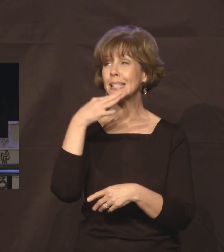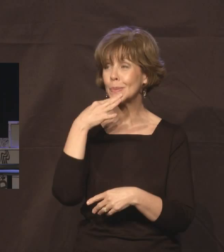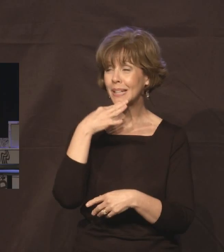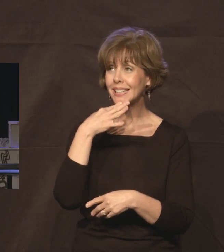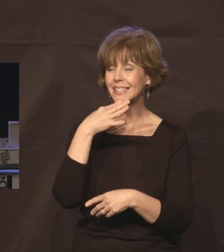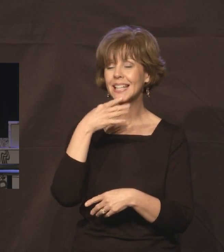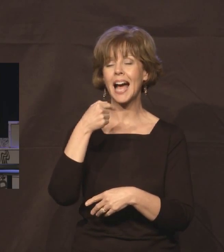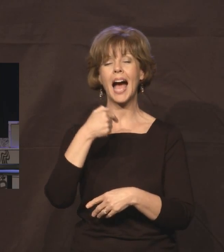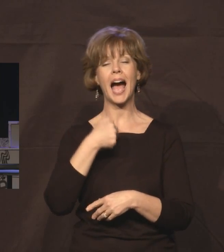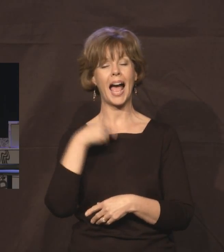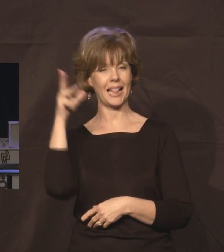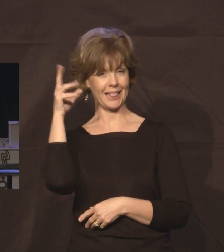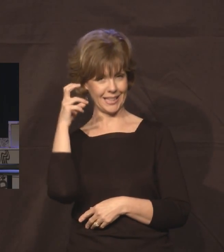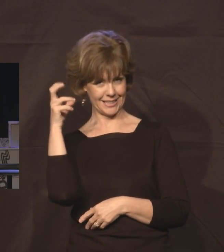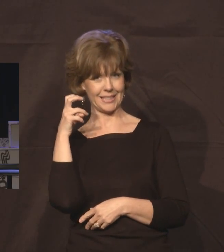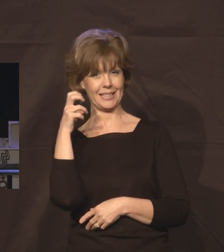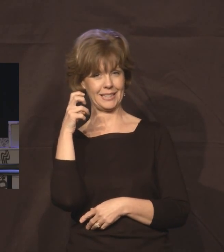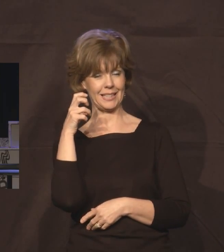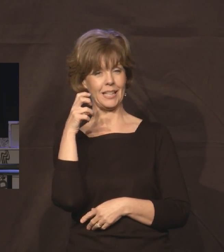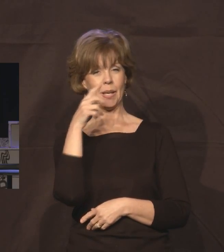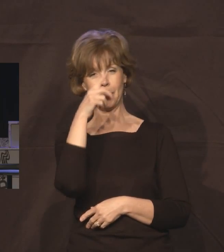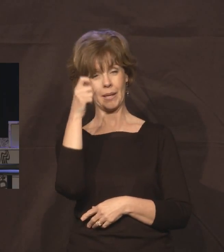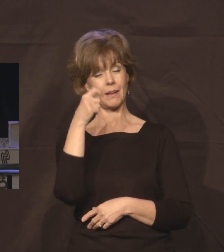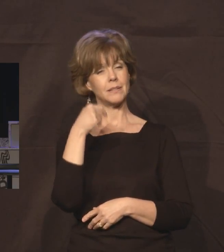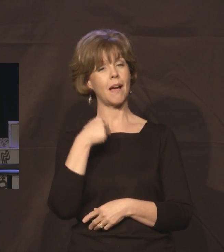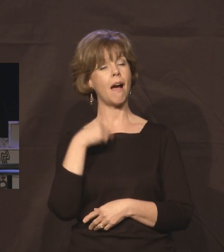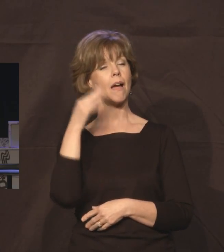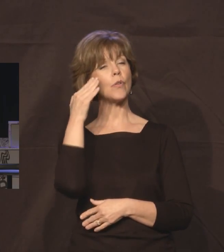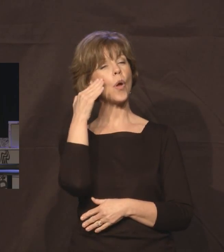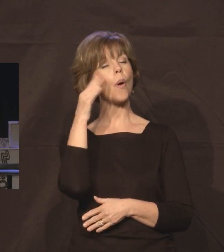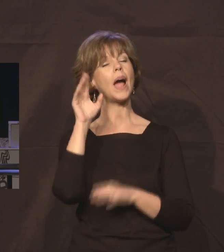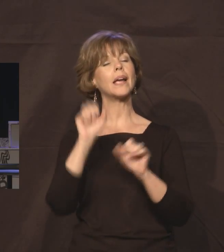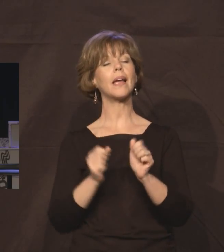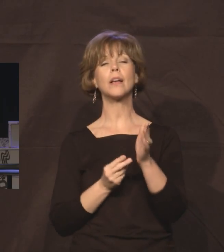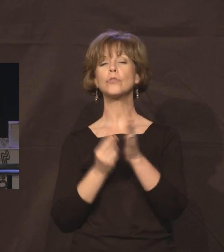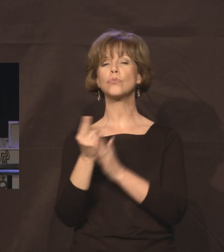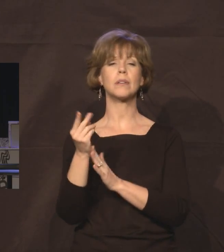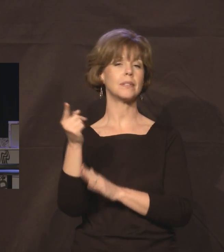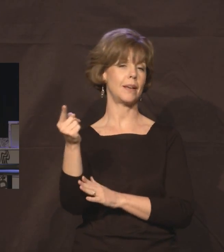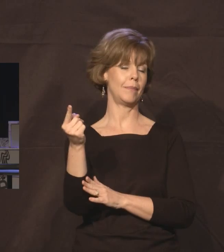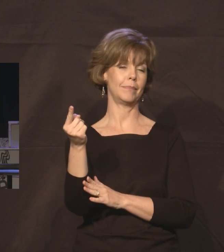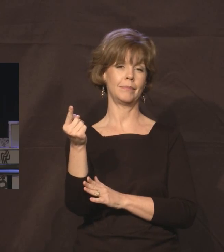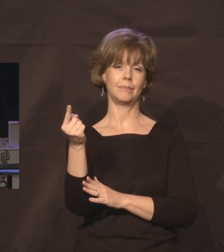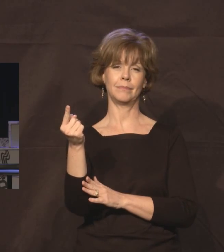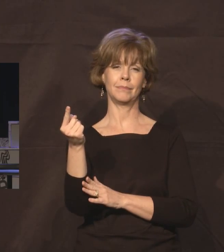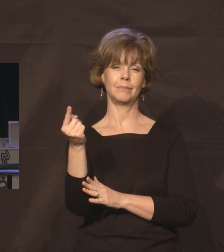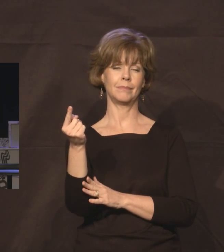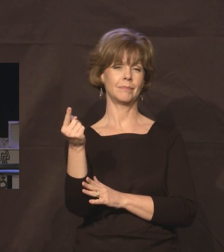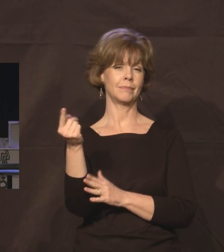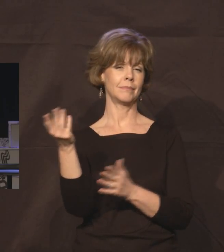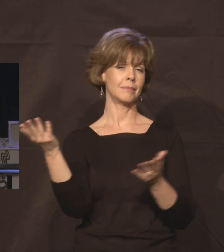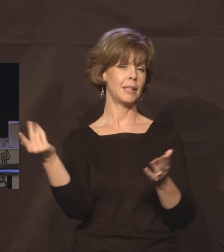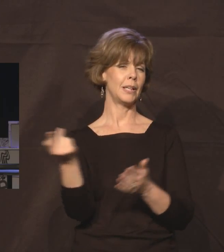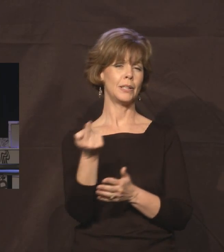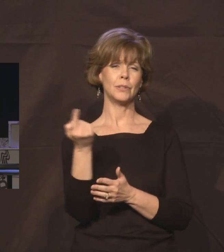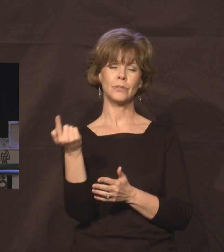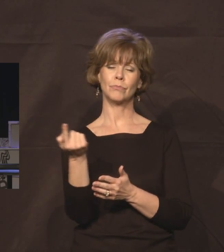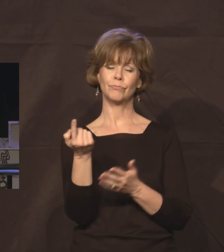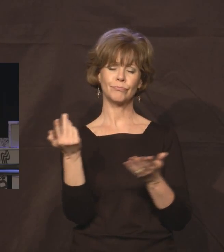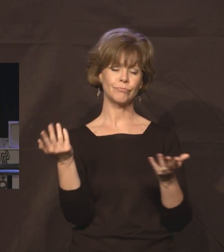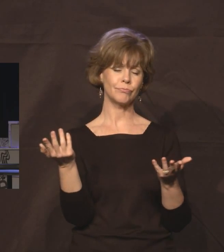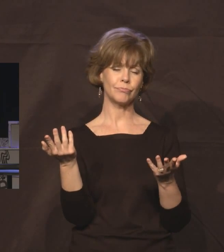things, I know I can trust him. I mean, I trust him. His motives are always right in my life. Now, I